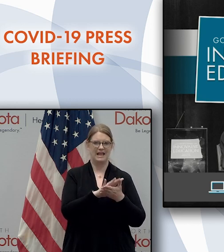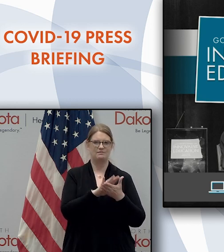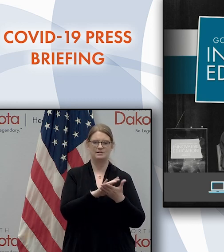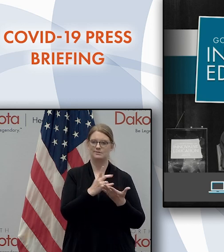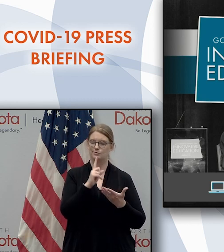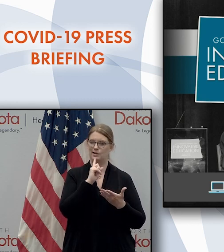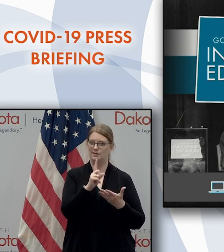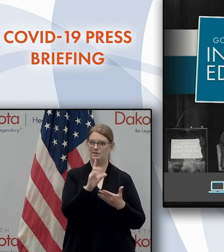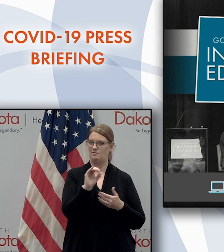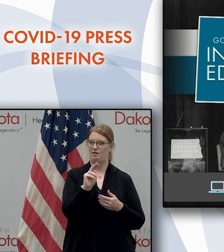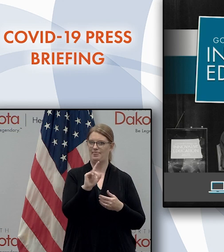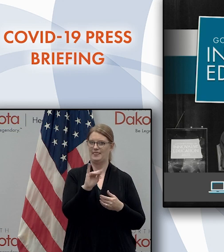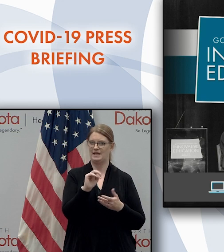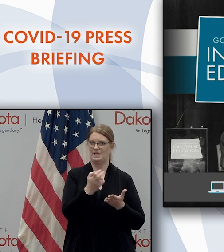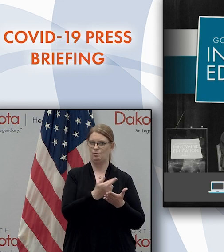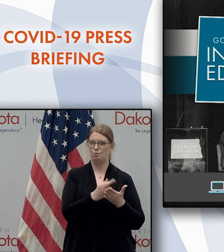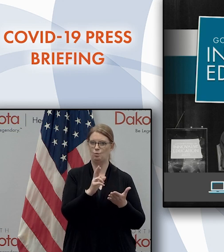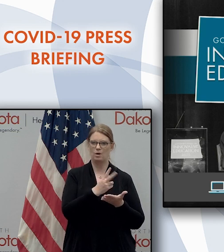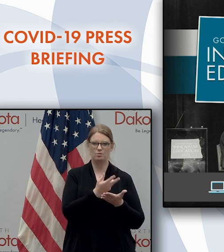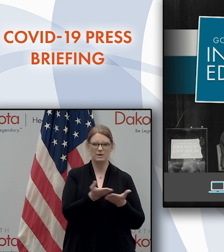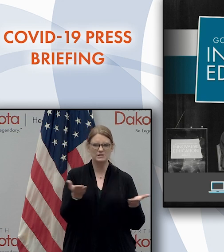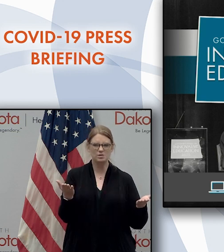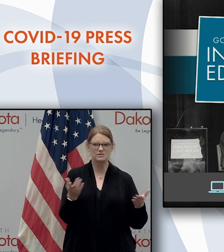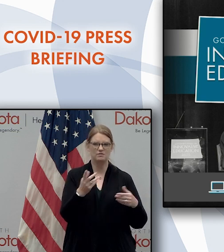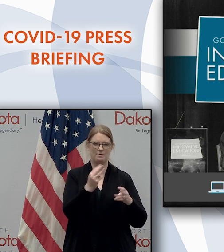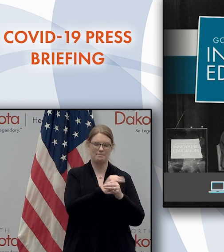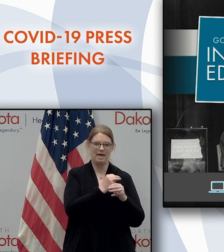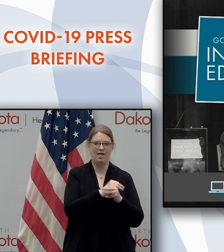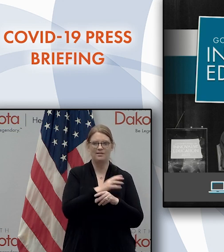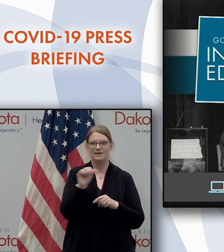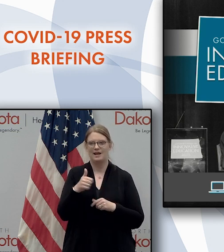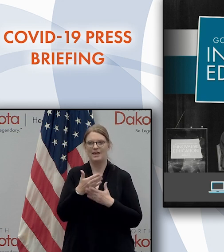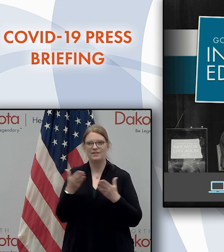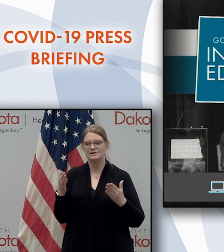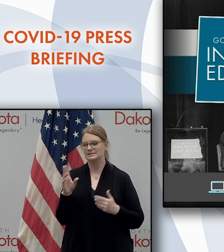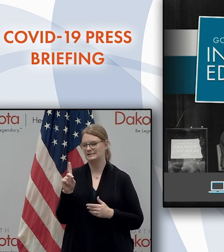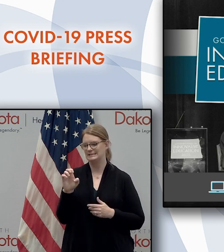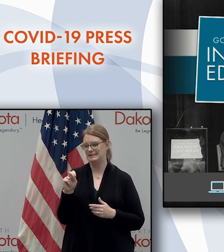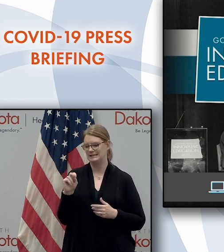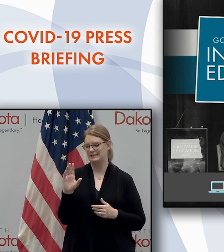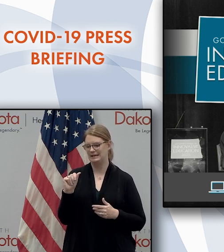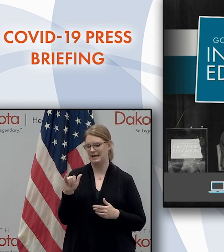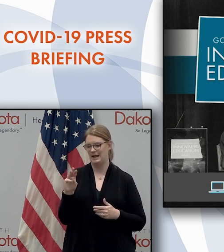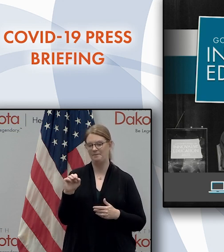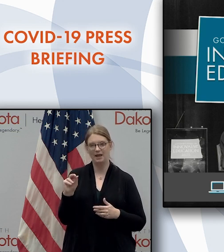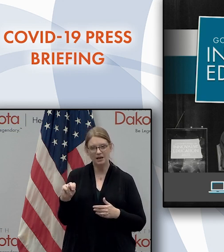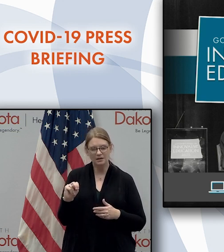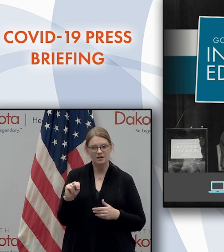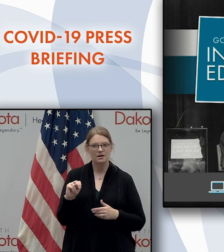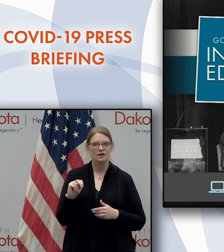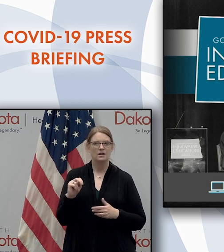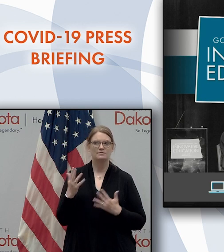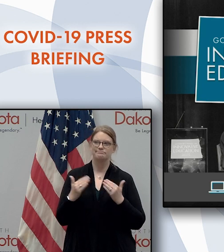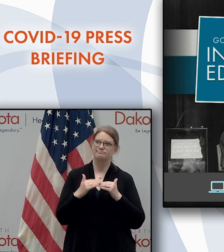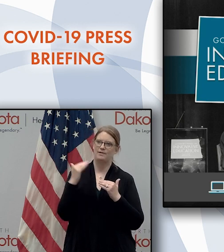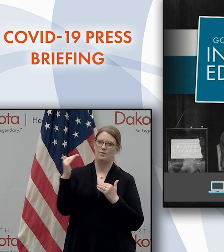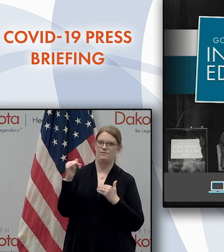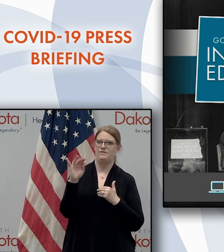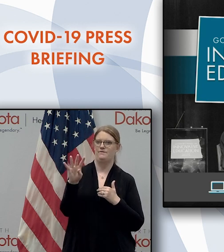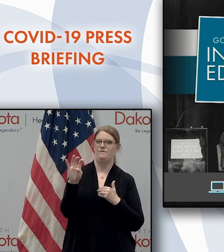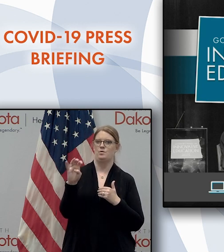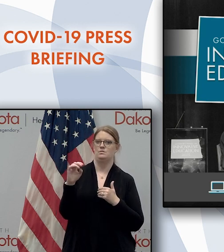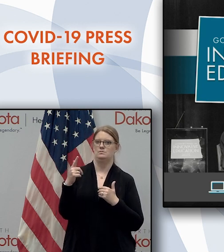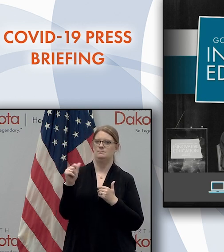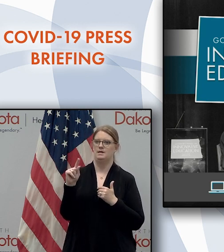online resources for mathematics and now lots of other things. Dean Kamen, who holds, I think, over 400 patents.